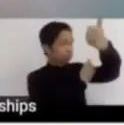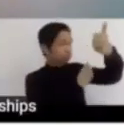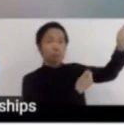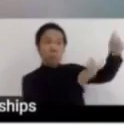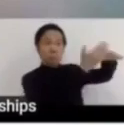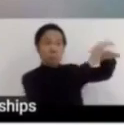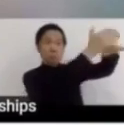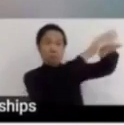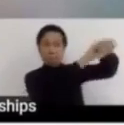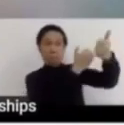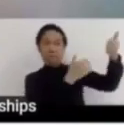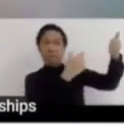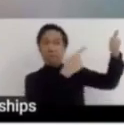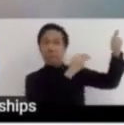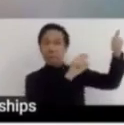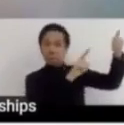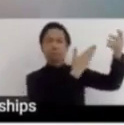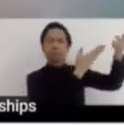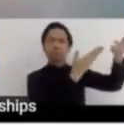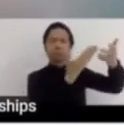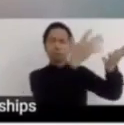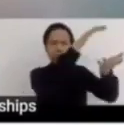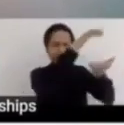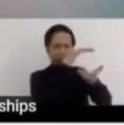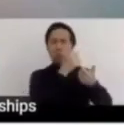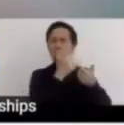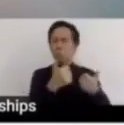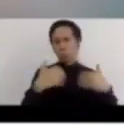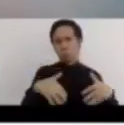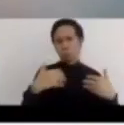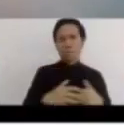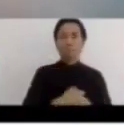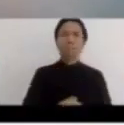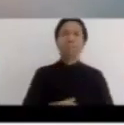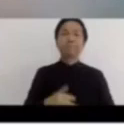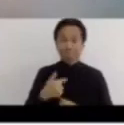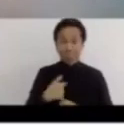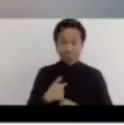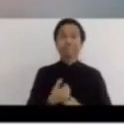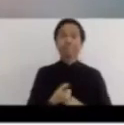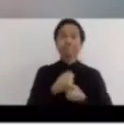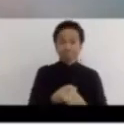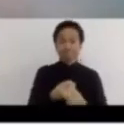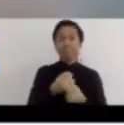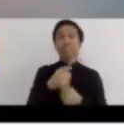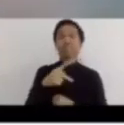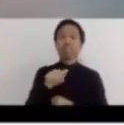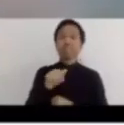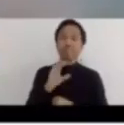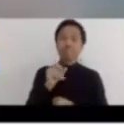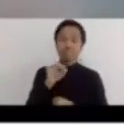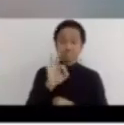Emergency Response Unit, which meant that we had already established partnerships with